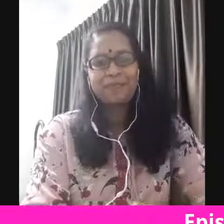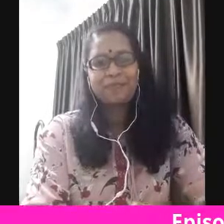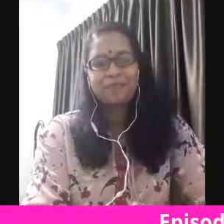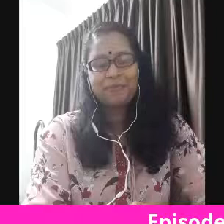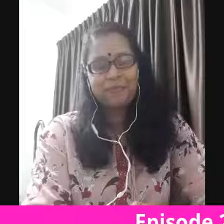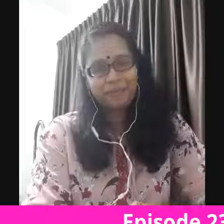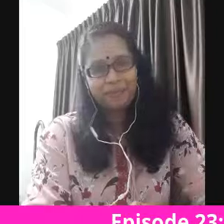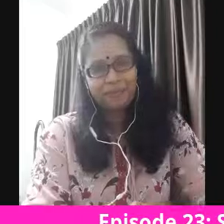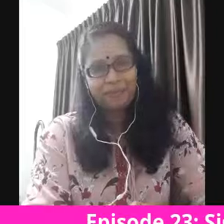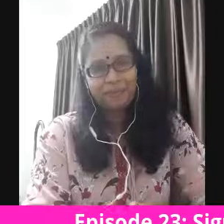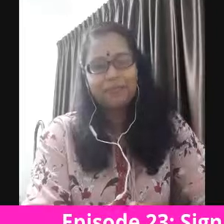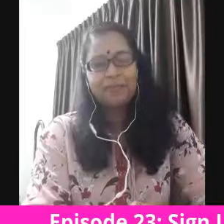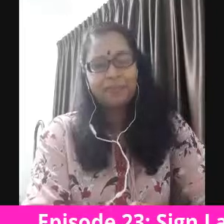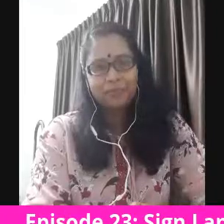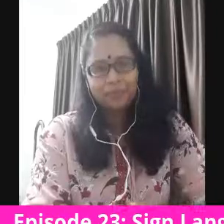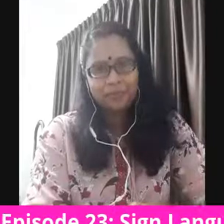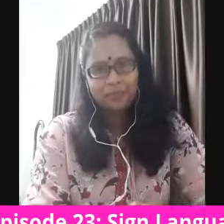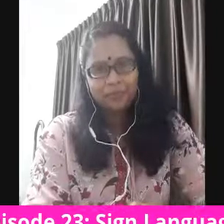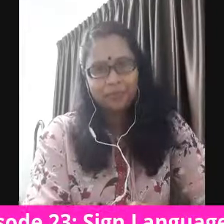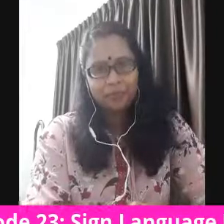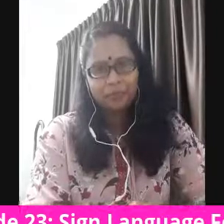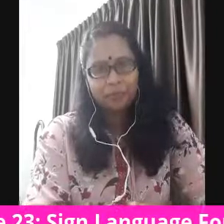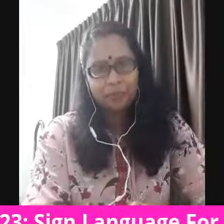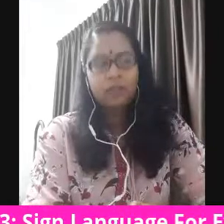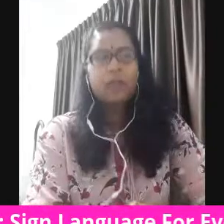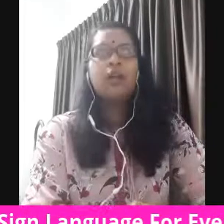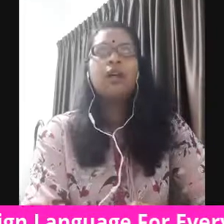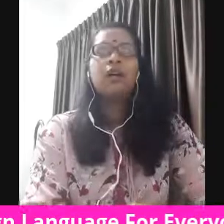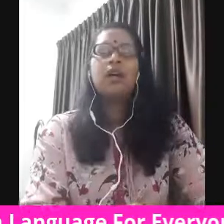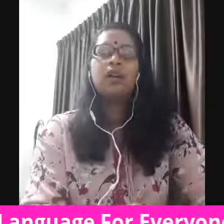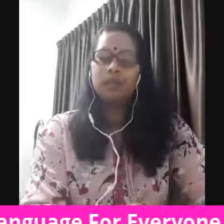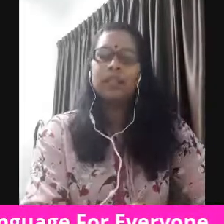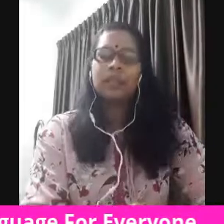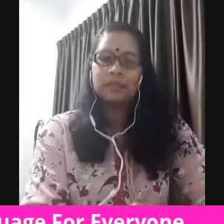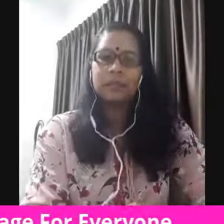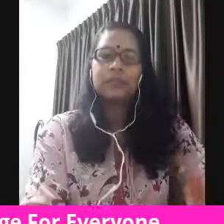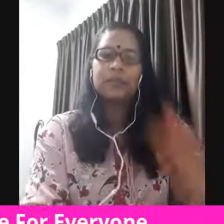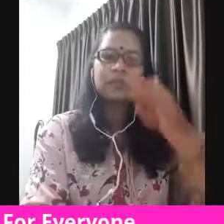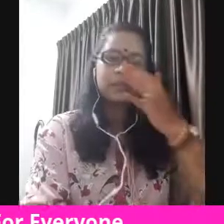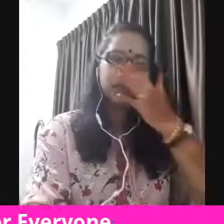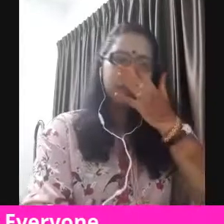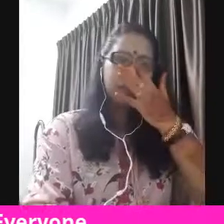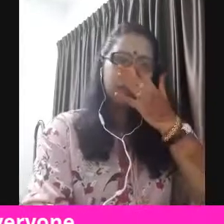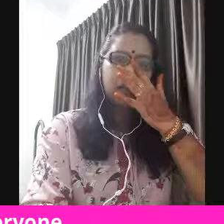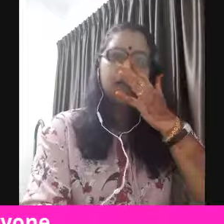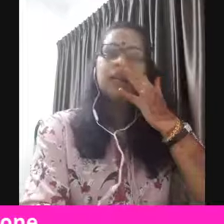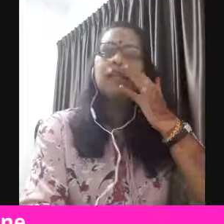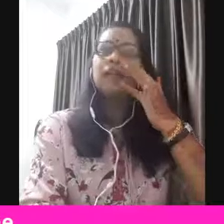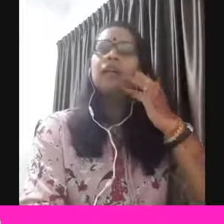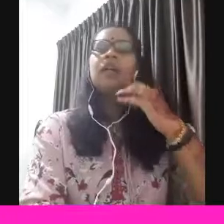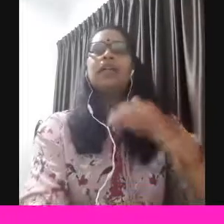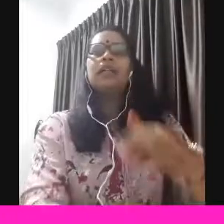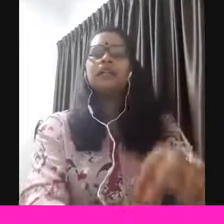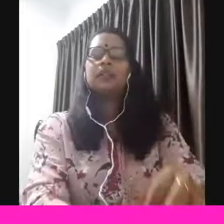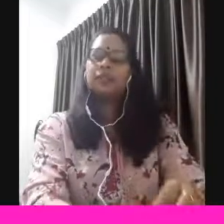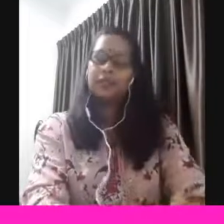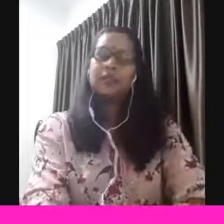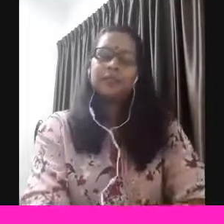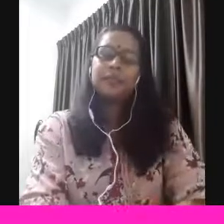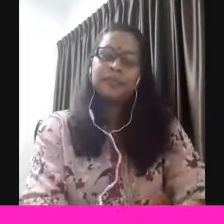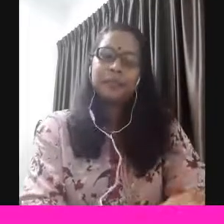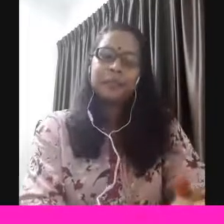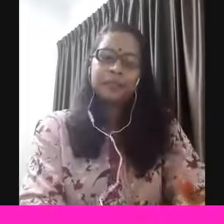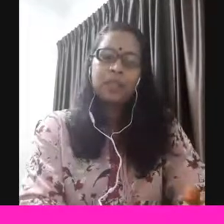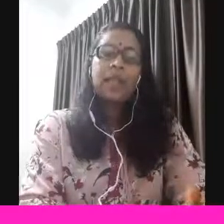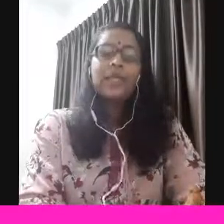to ask just now, how about the syllabus for deaf people, teacher? Is this same with our normal school